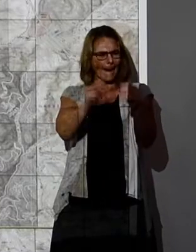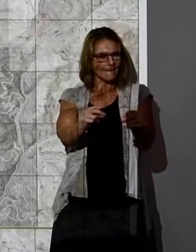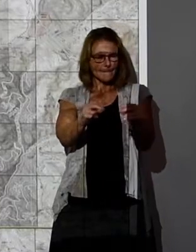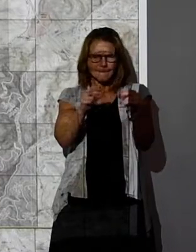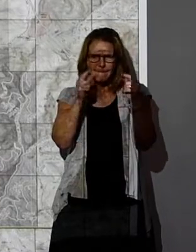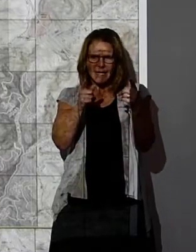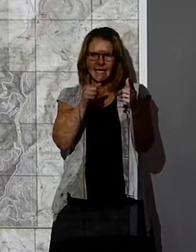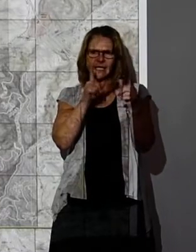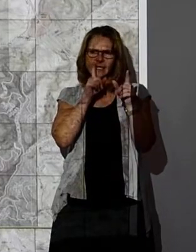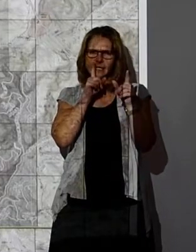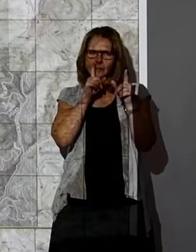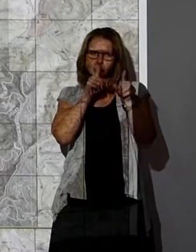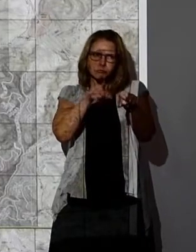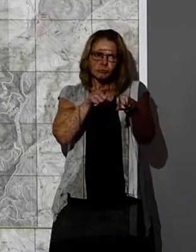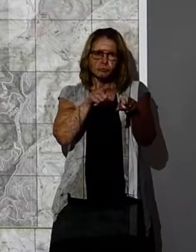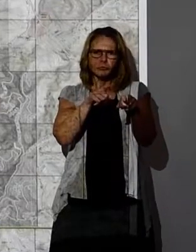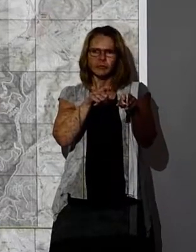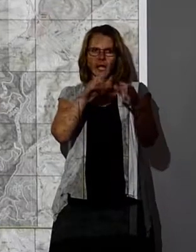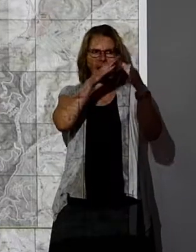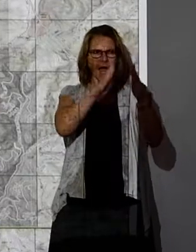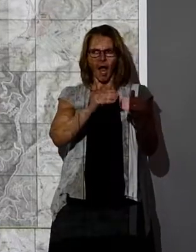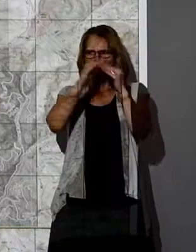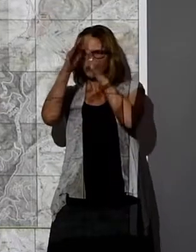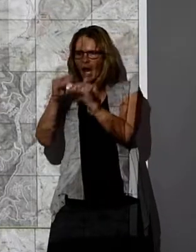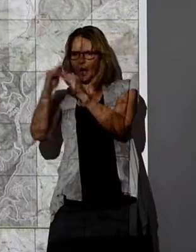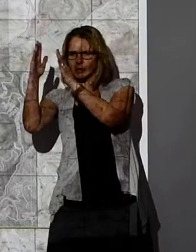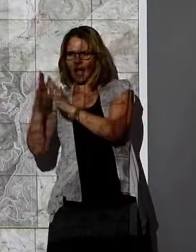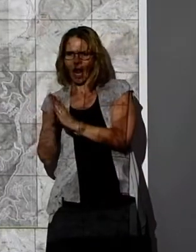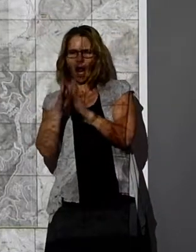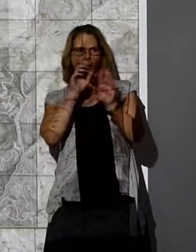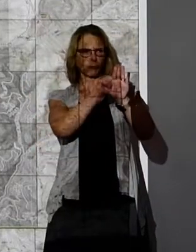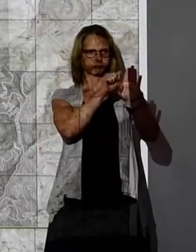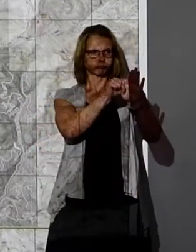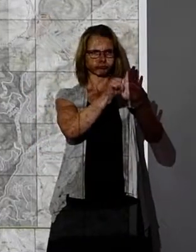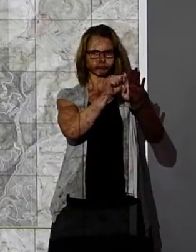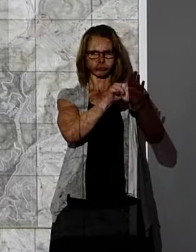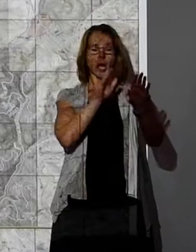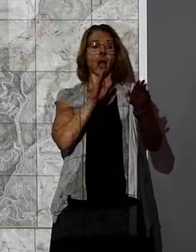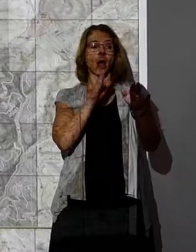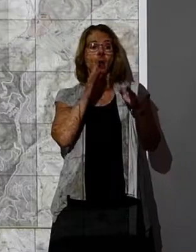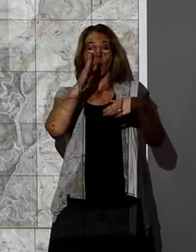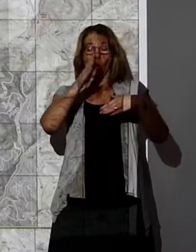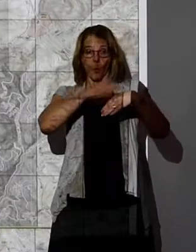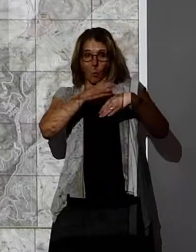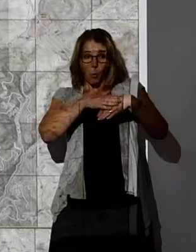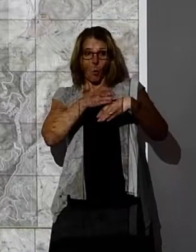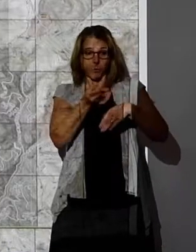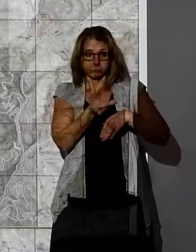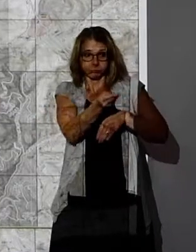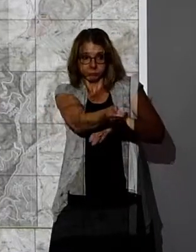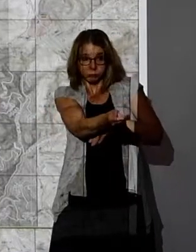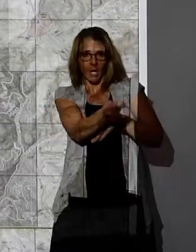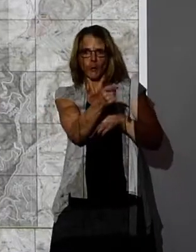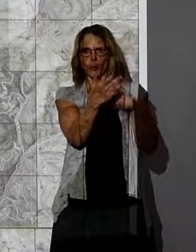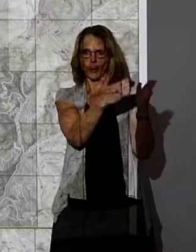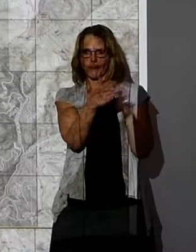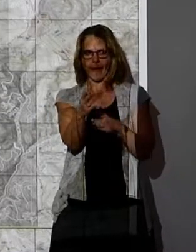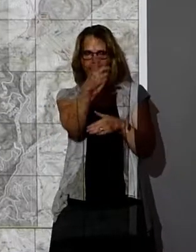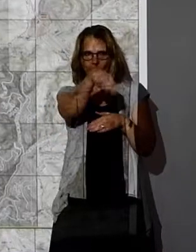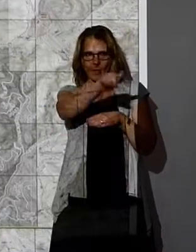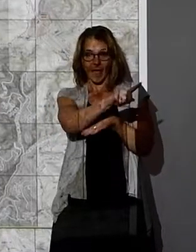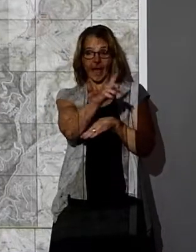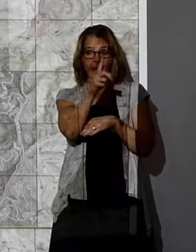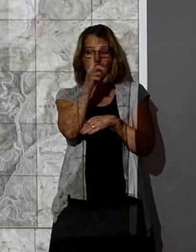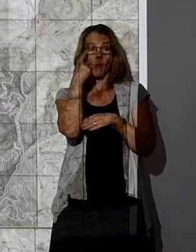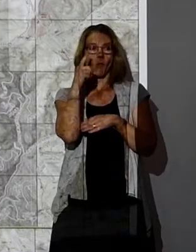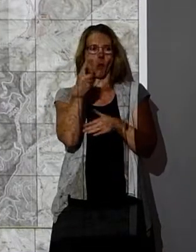immediately, going house to house and giving warning packets to all of our citizens and our residents to prepare them for what we